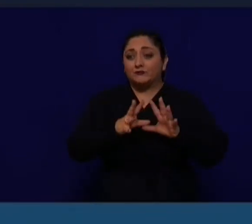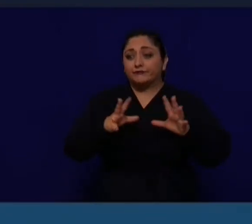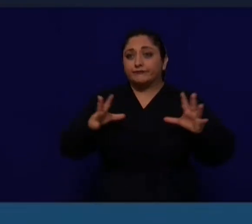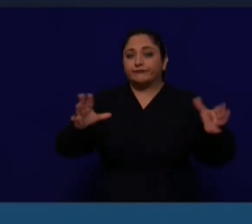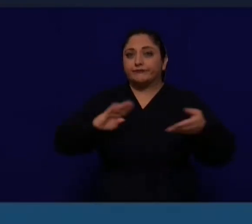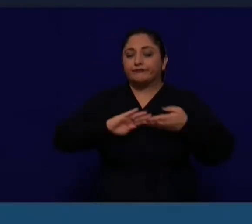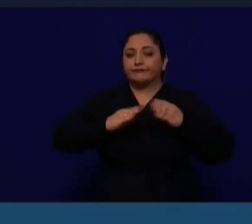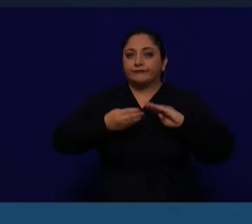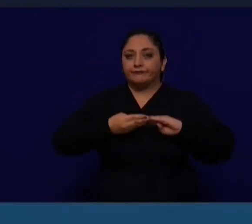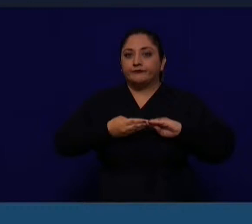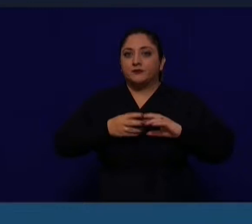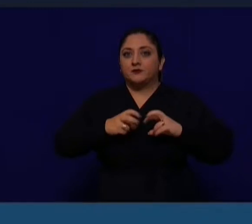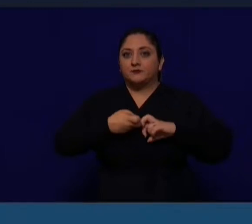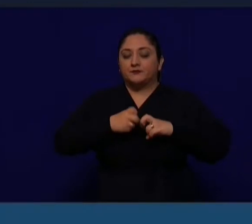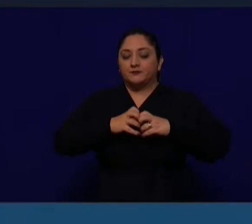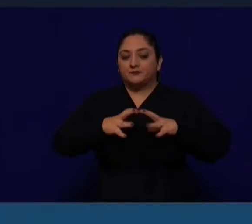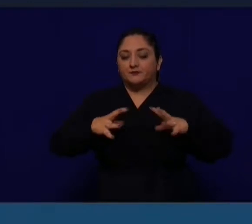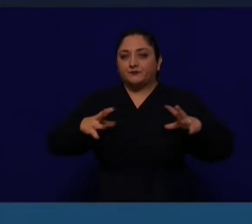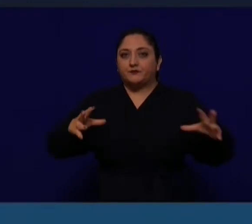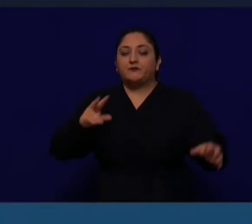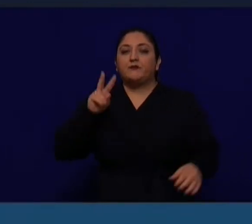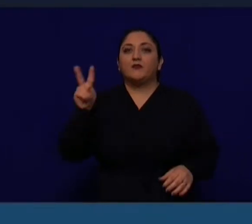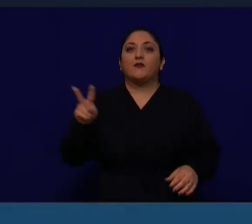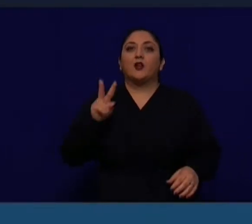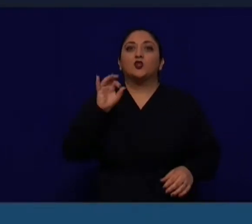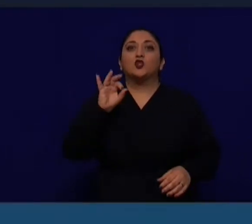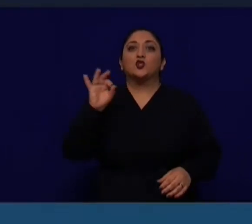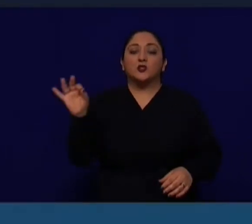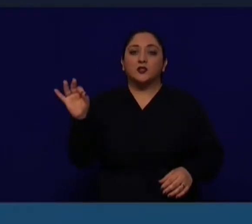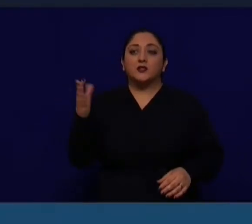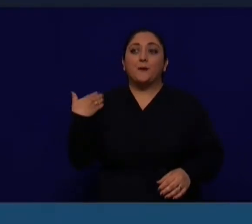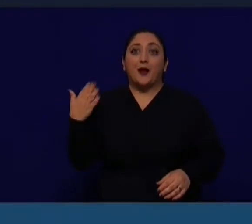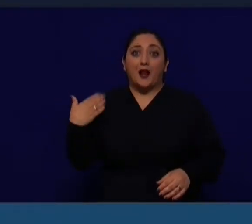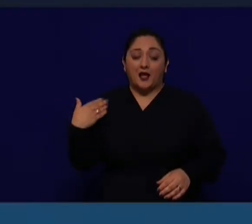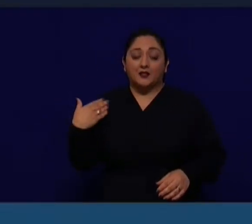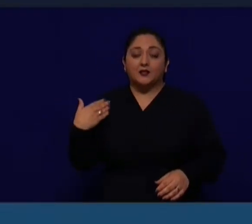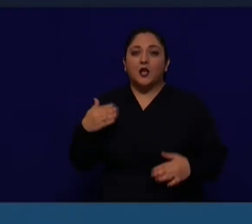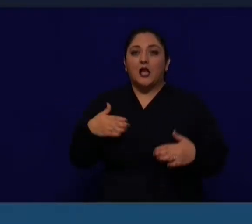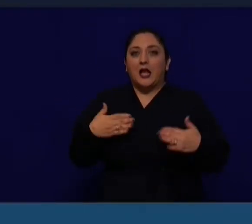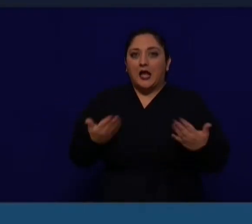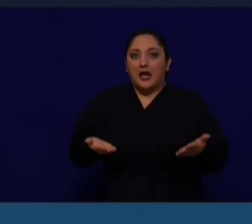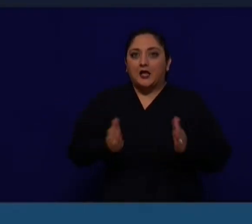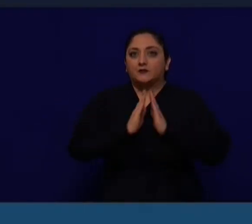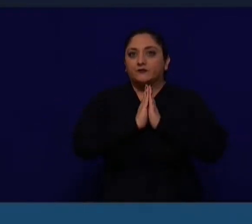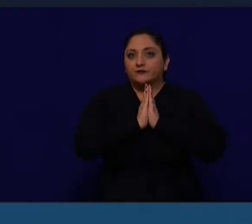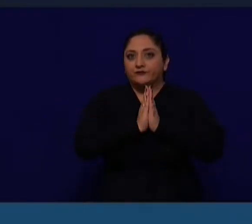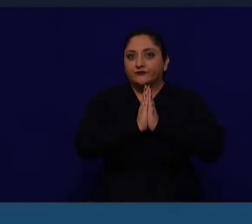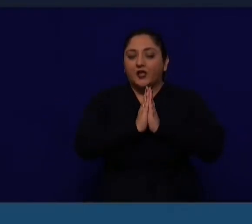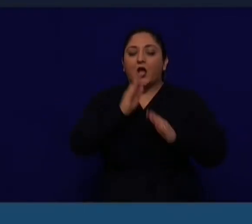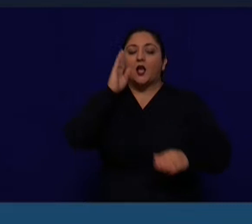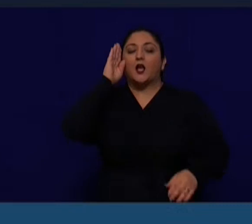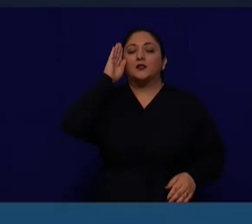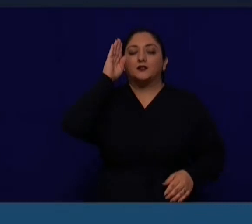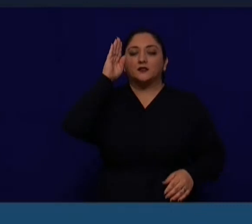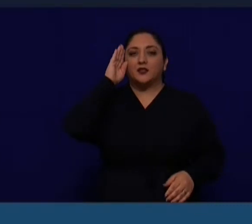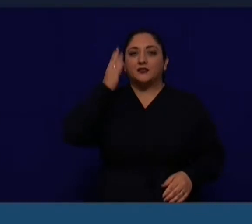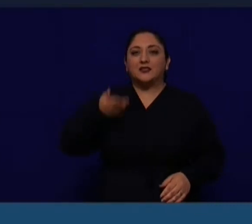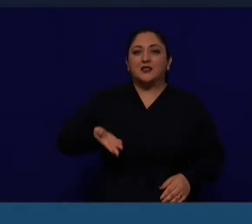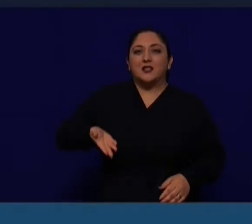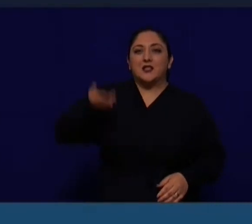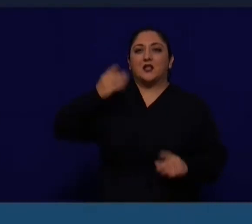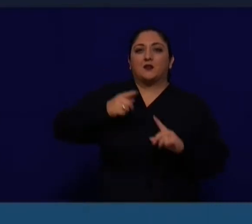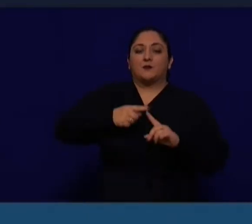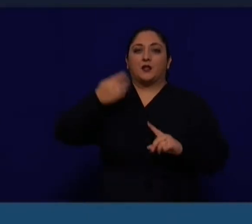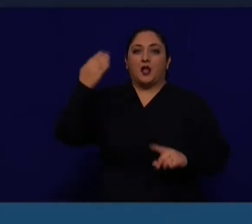fil-komunità, sitwazzjoni fejn għandna l-varjant li qiegħed jinfirex iktar malajr, allura rridu nkunu kawti ħafna iktar minn qabel